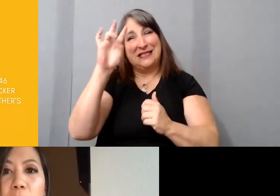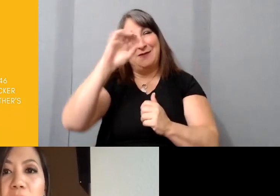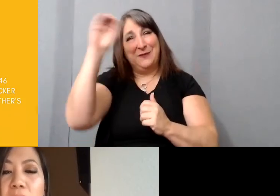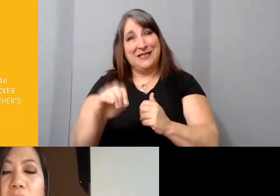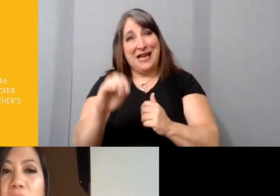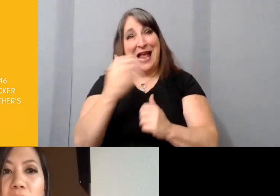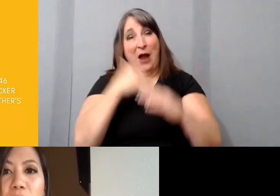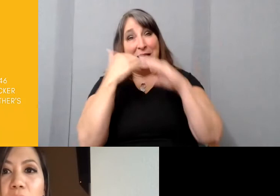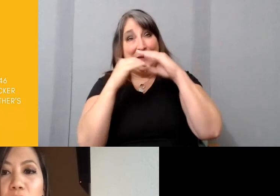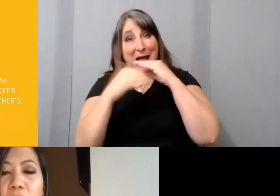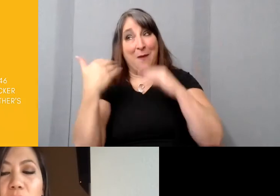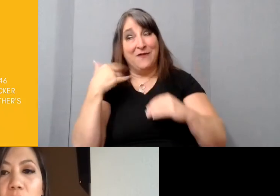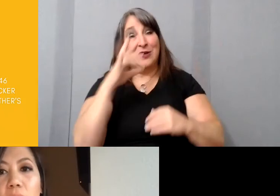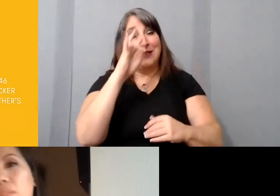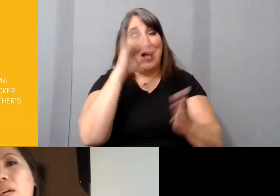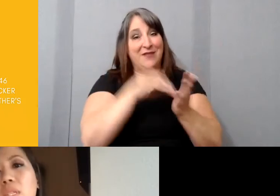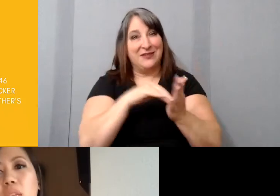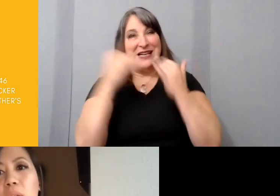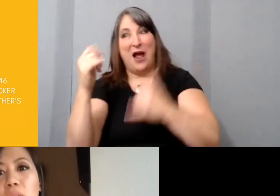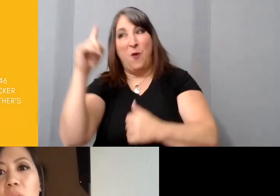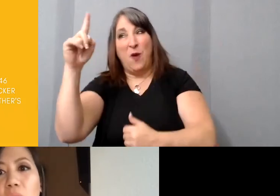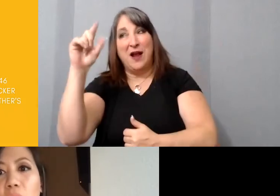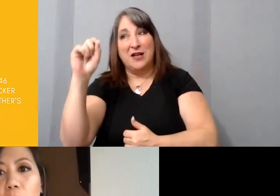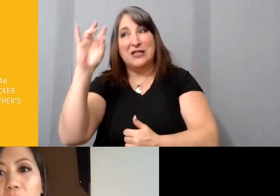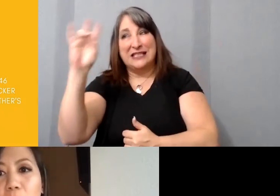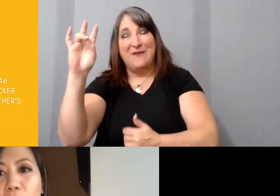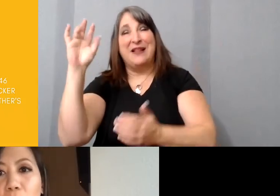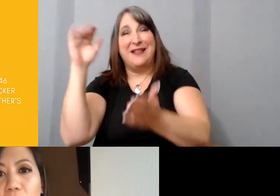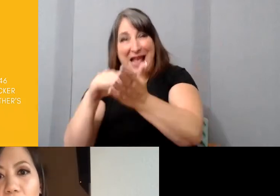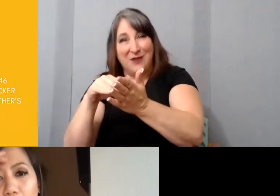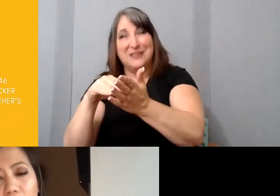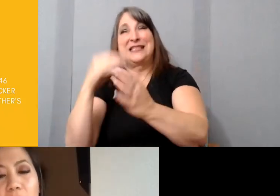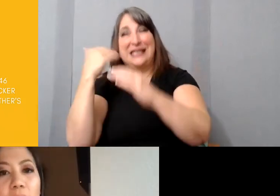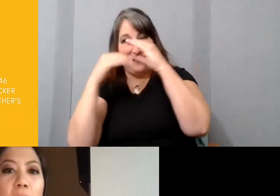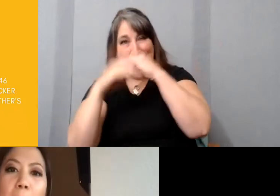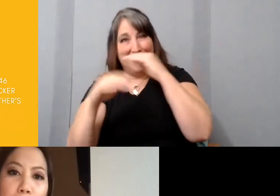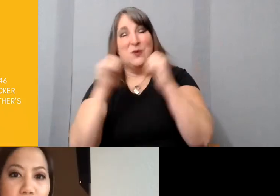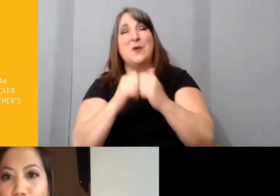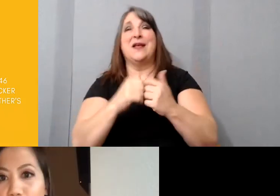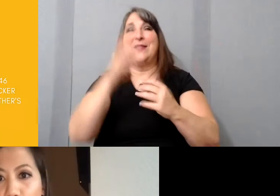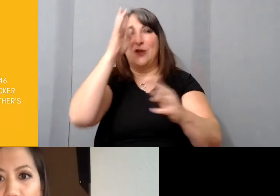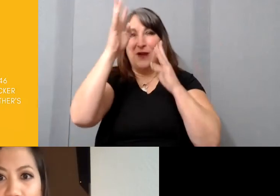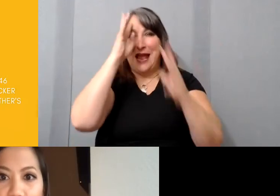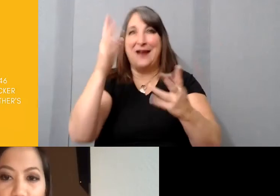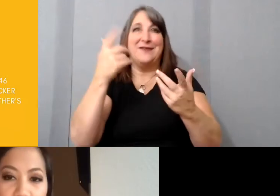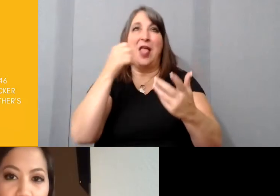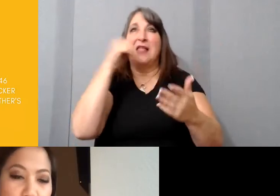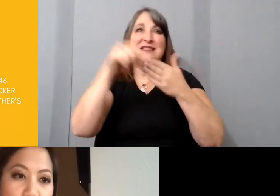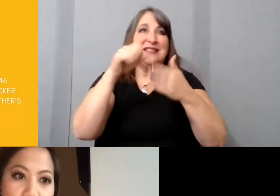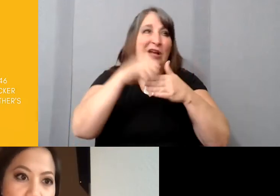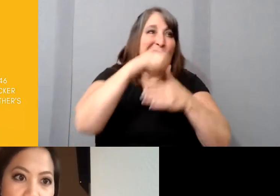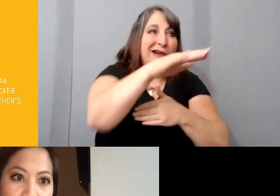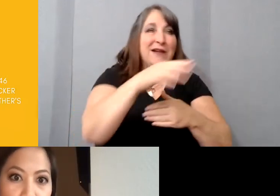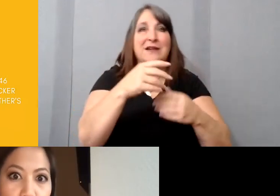list from 75,000 to 107,000 emails with some of our creative efforts like bumper sticker giveaways and some of